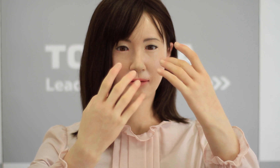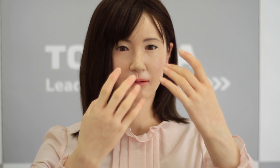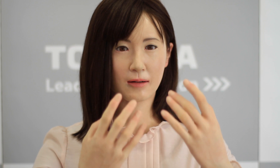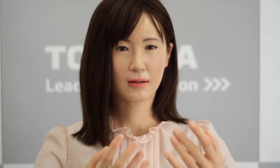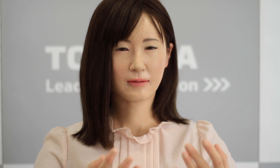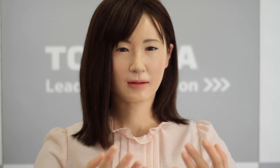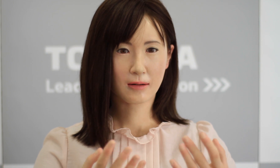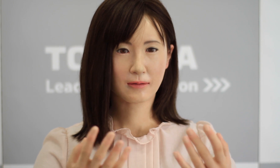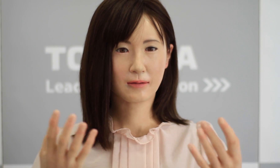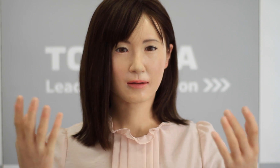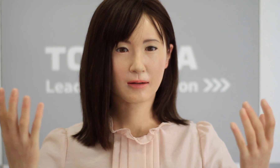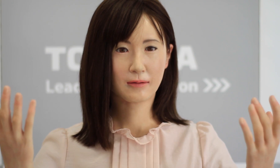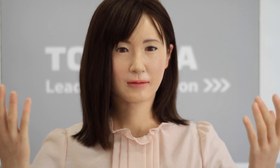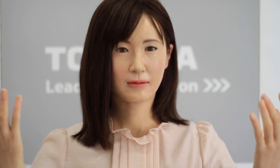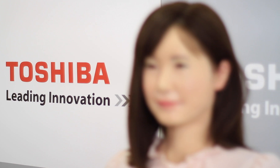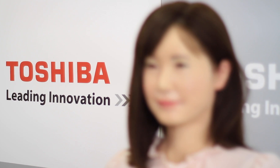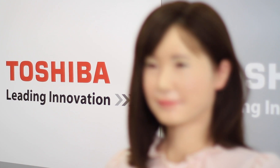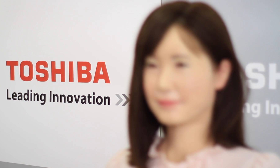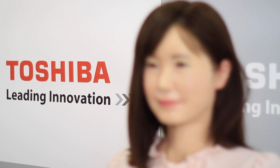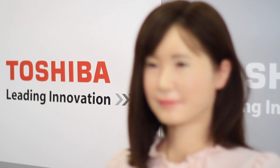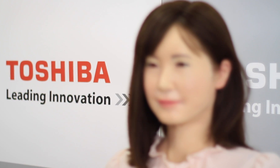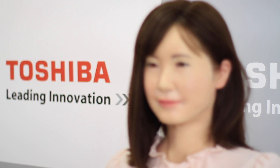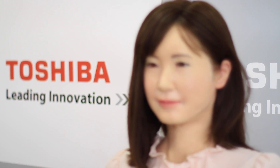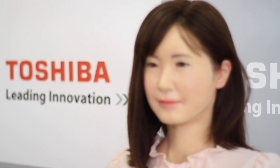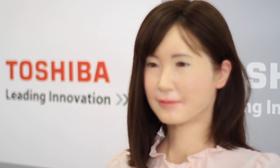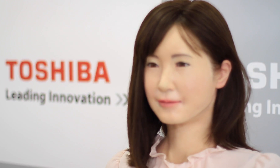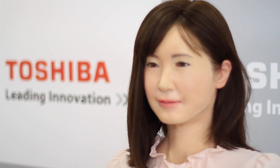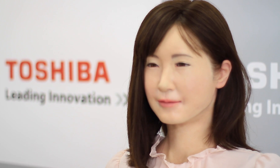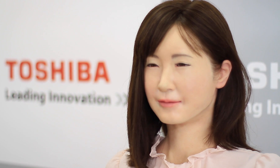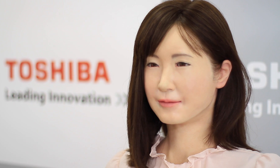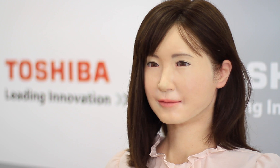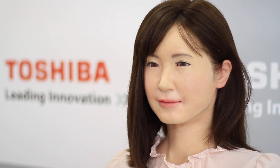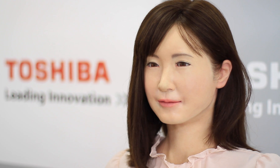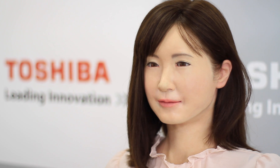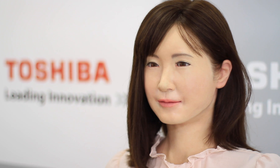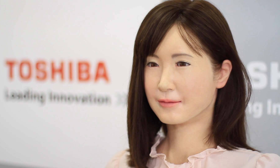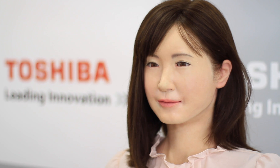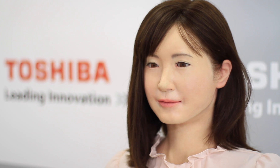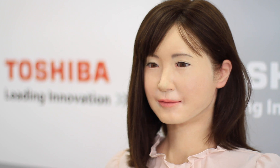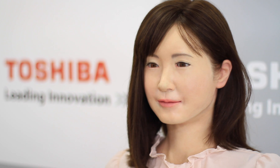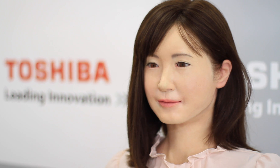world peace. Not just another pretty face.